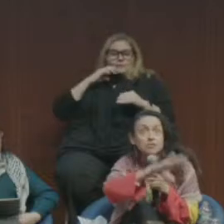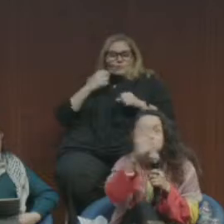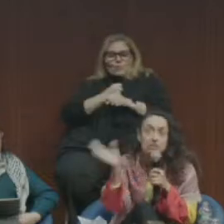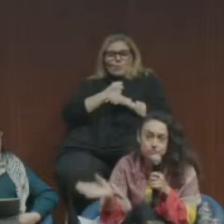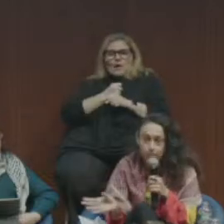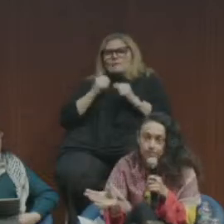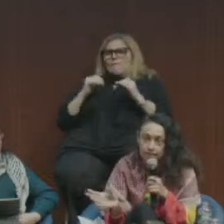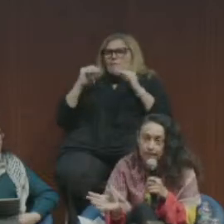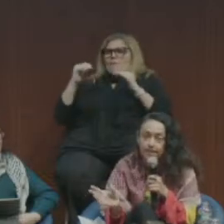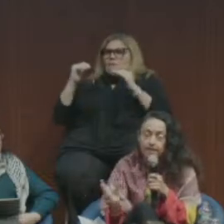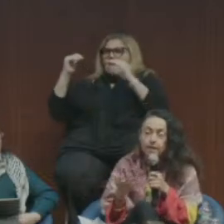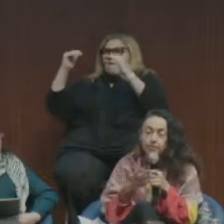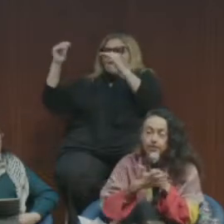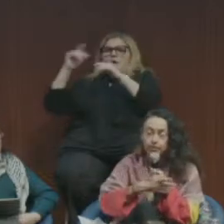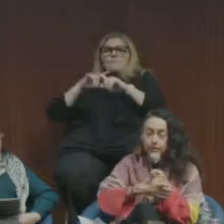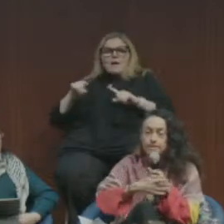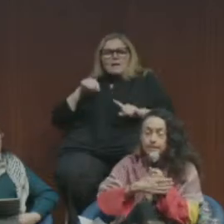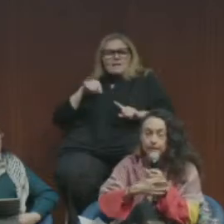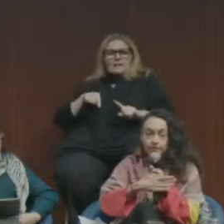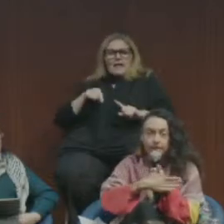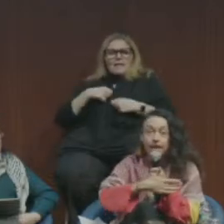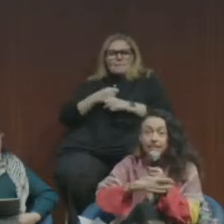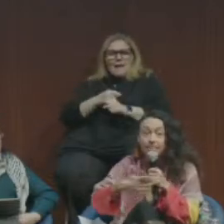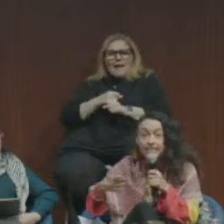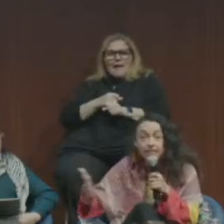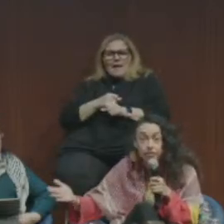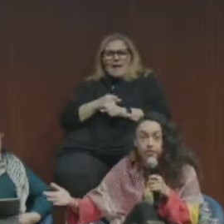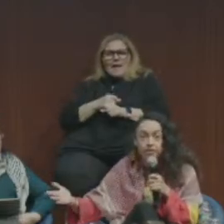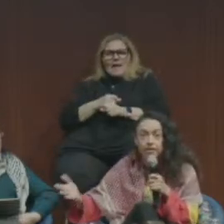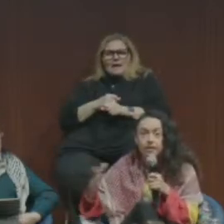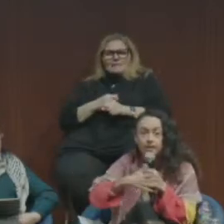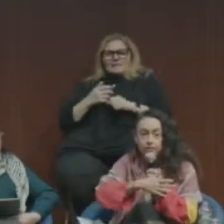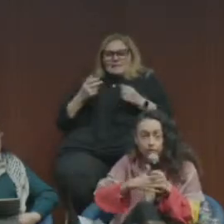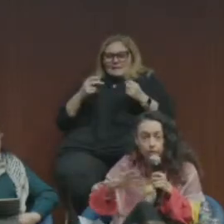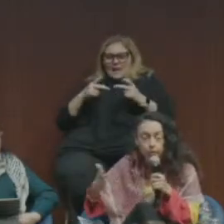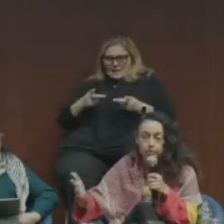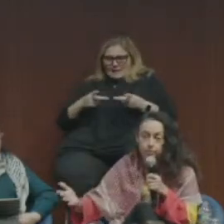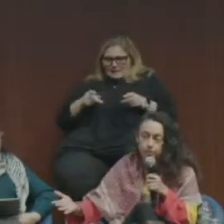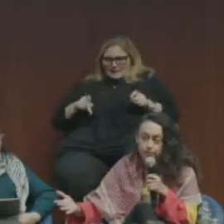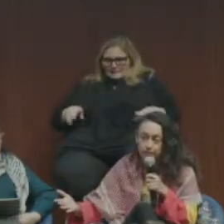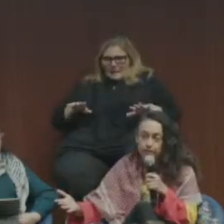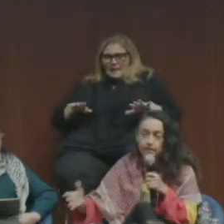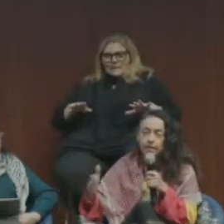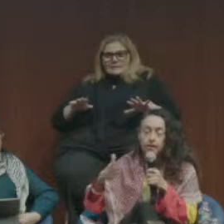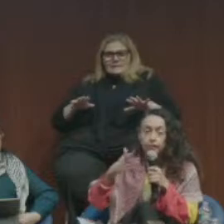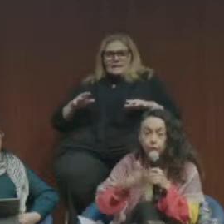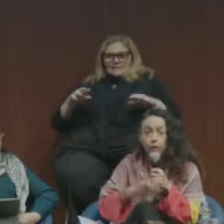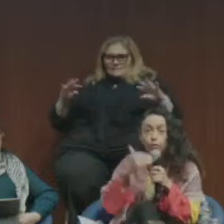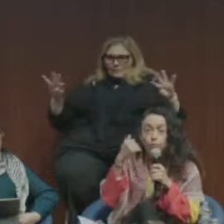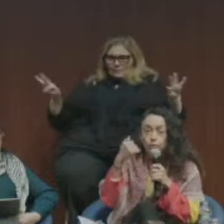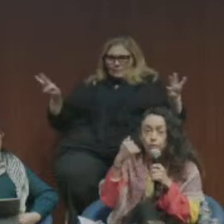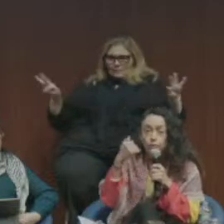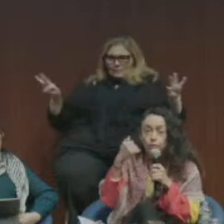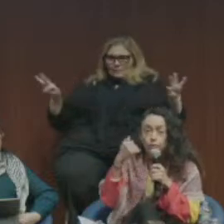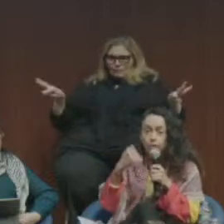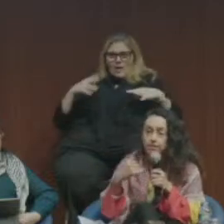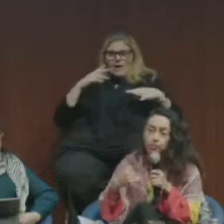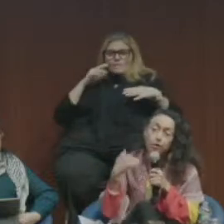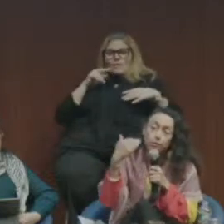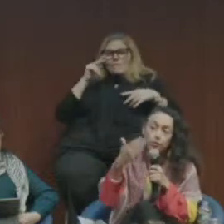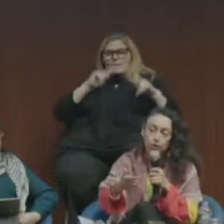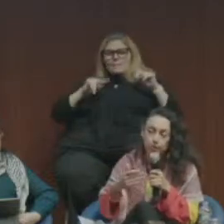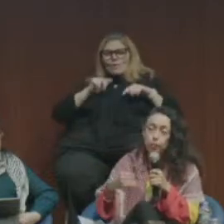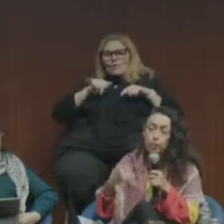we're going to transform society, but it creates kind of like a theater in a local community for